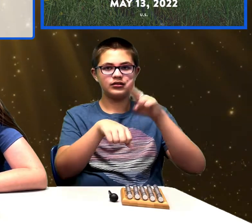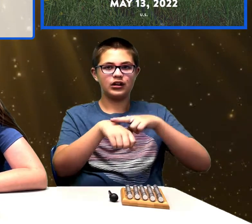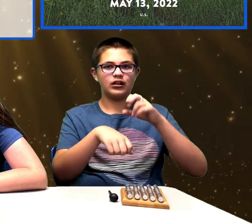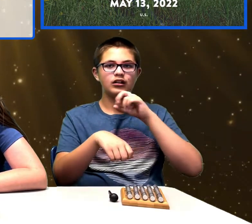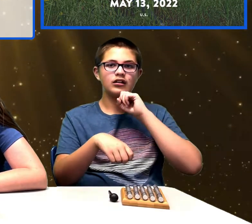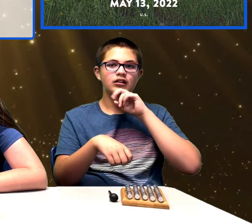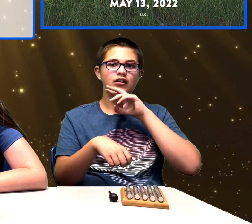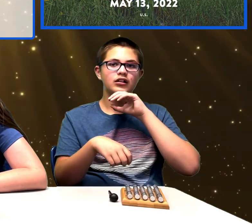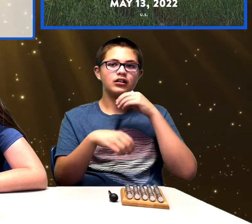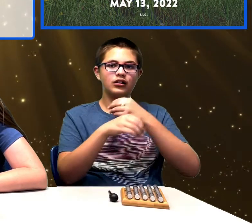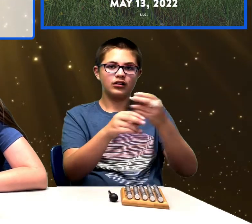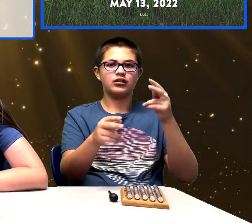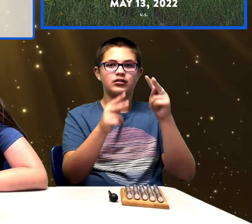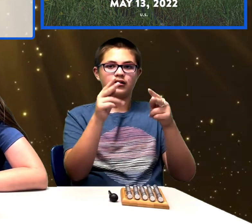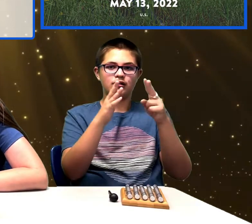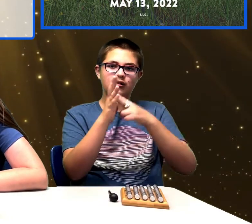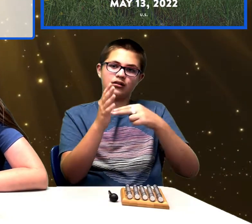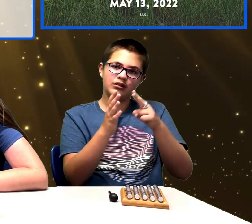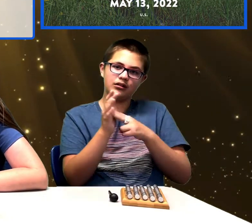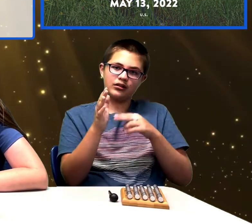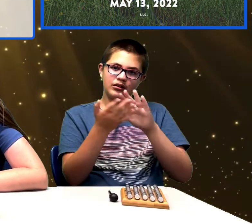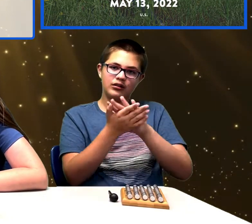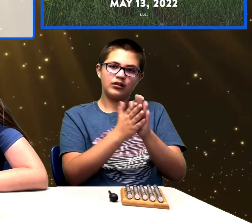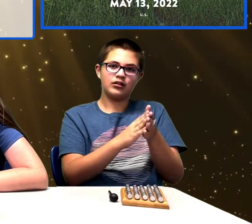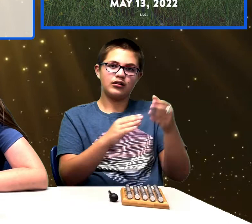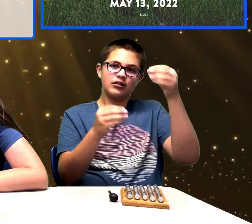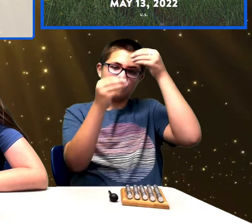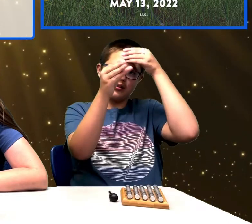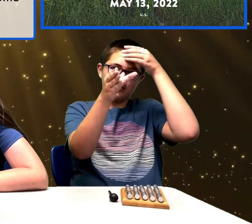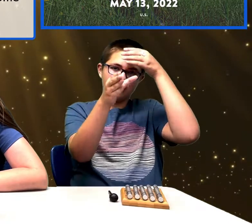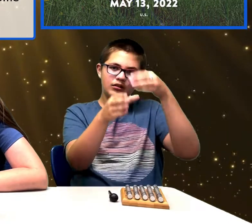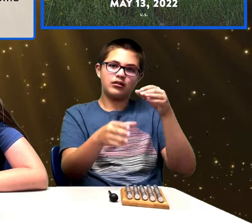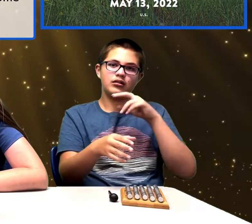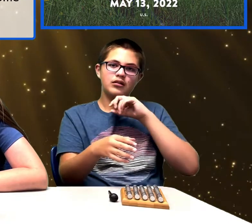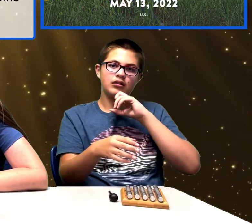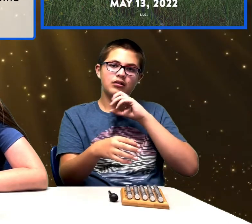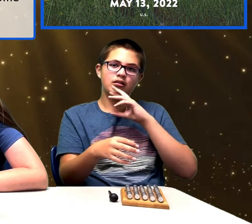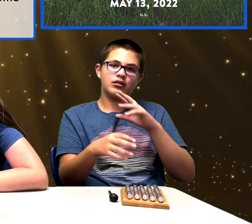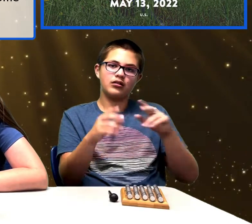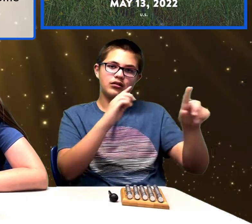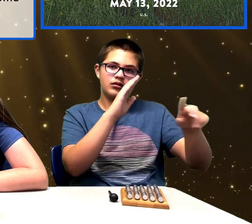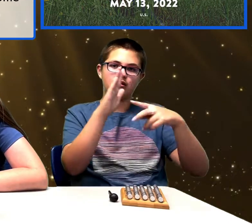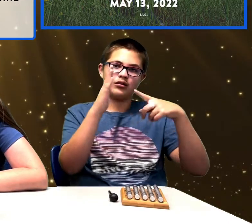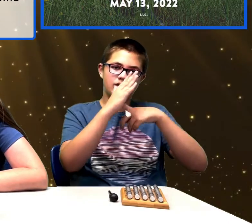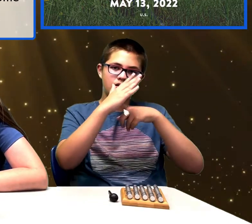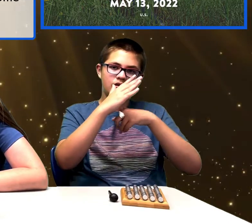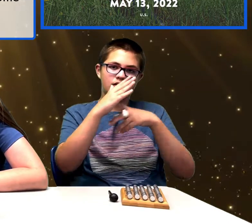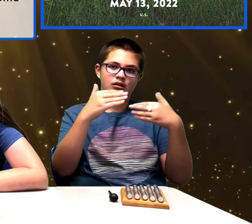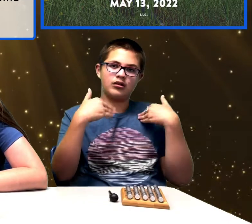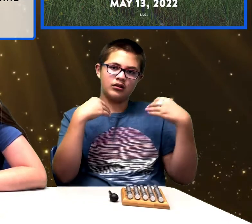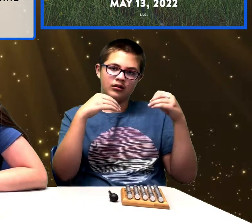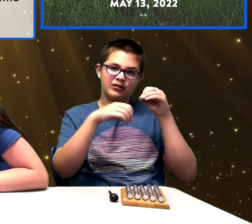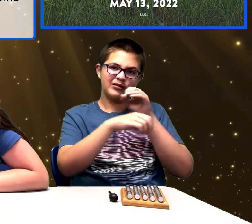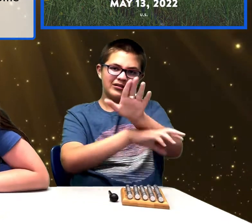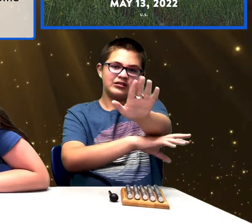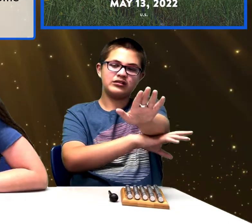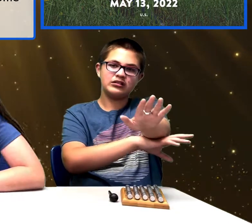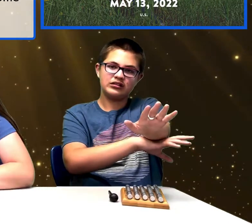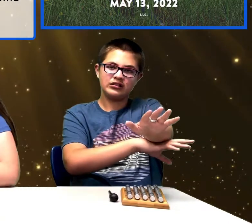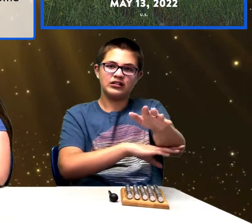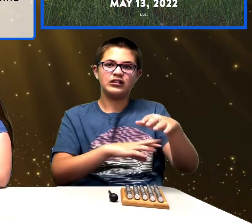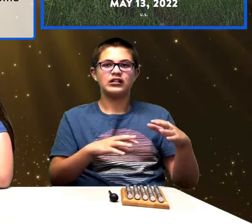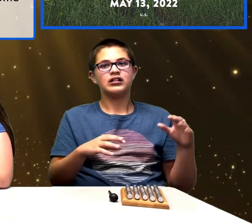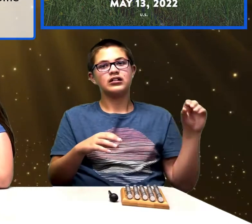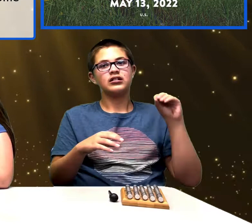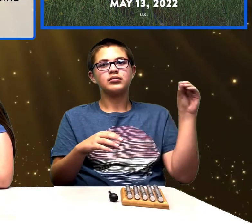to different kinds of frogs and their impact within our ecosystem. Inspired by Mark Twain's